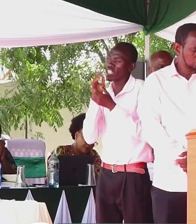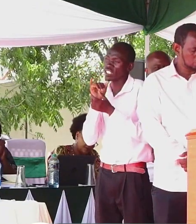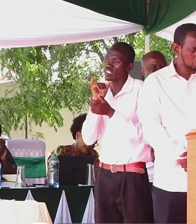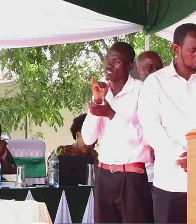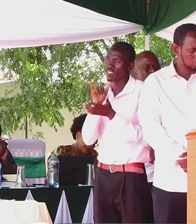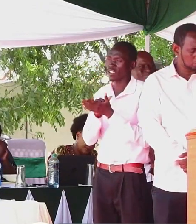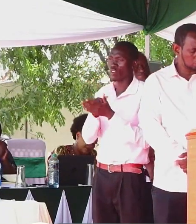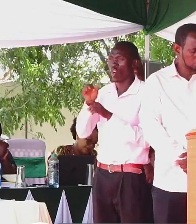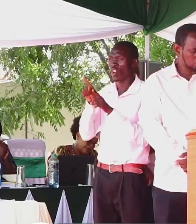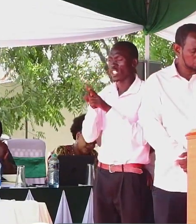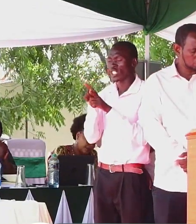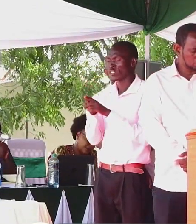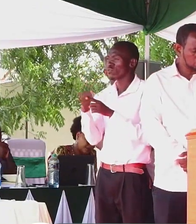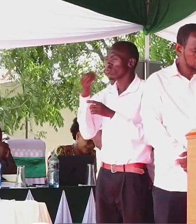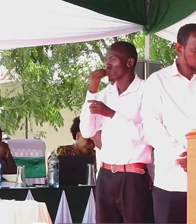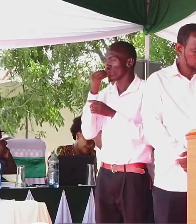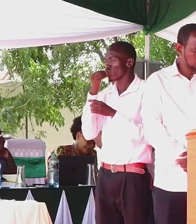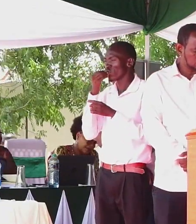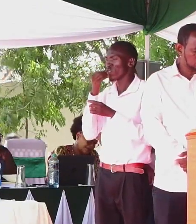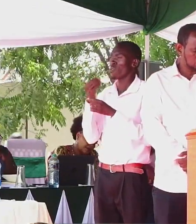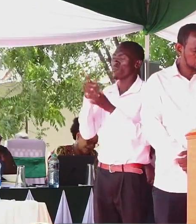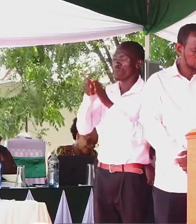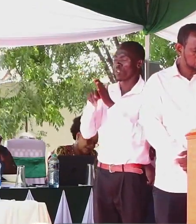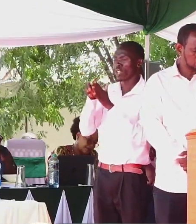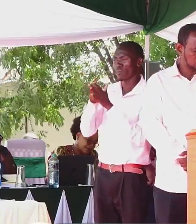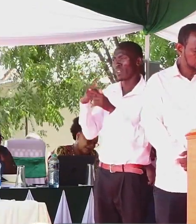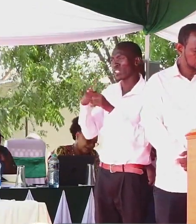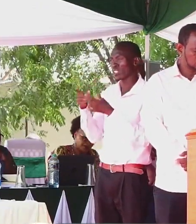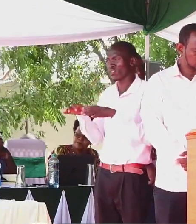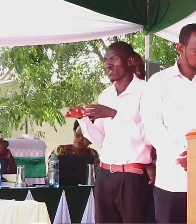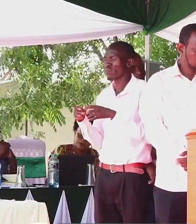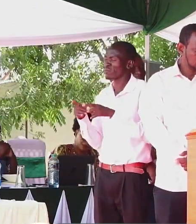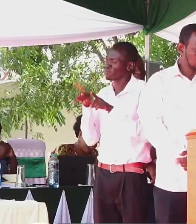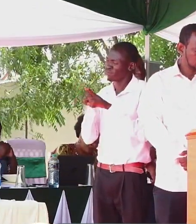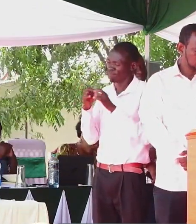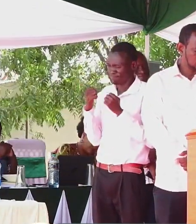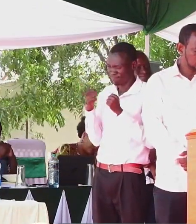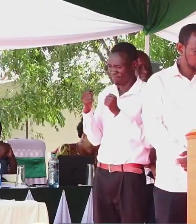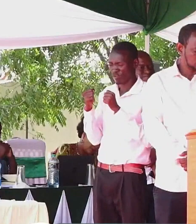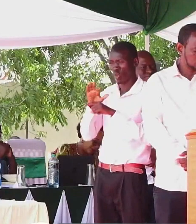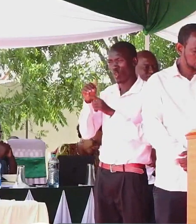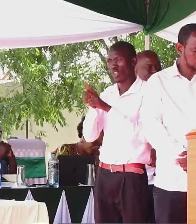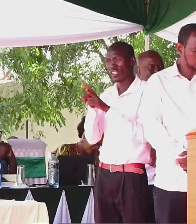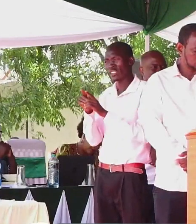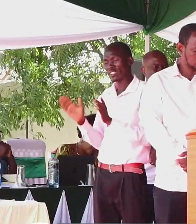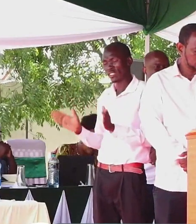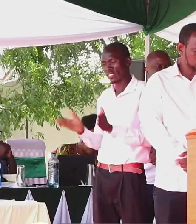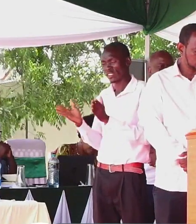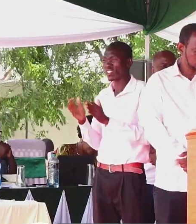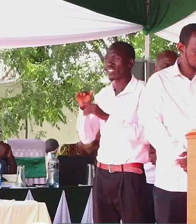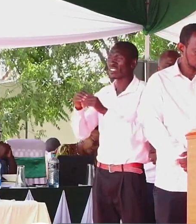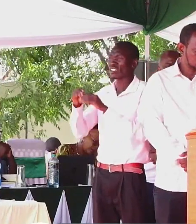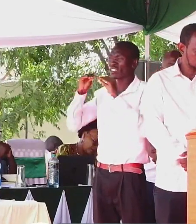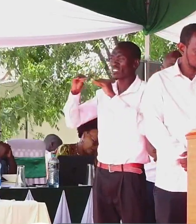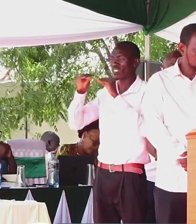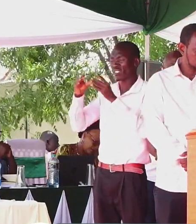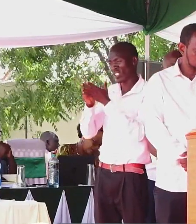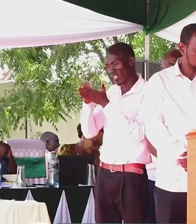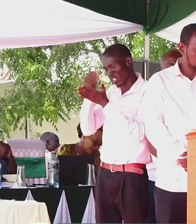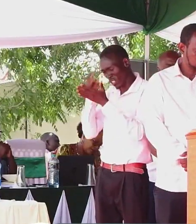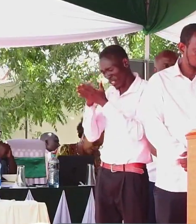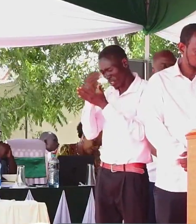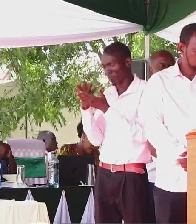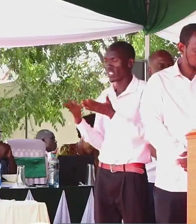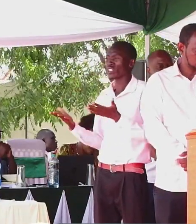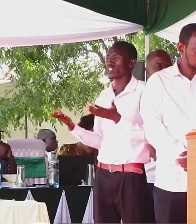delivery school feeding program. Yes, of course we are doing it, but we want it to be timely. We want to improve on teaching and learning materials. Of